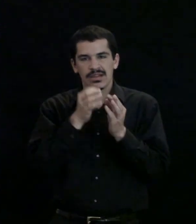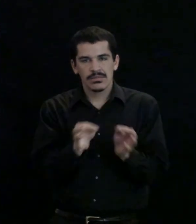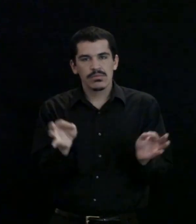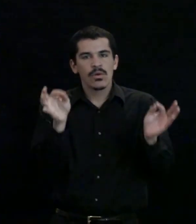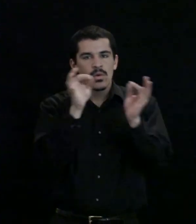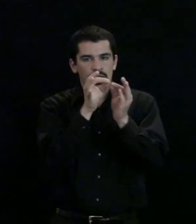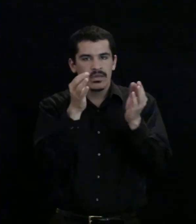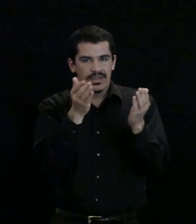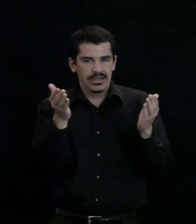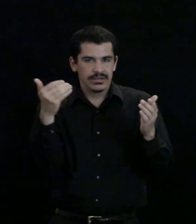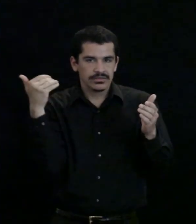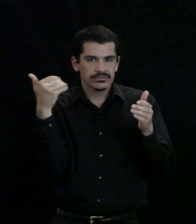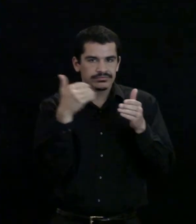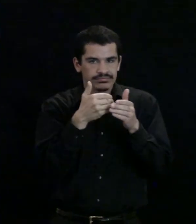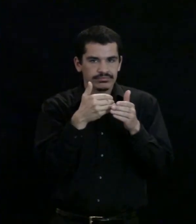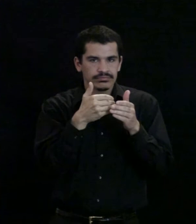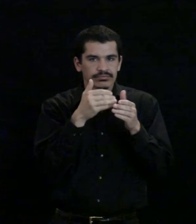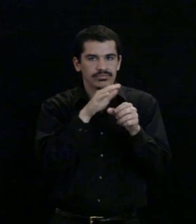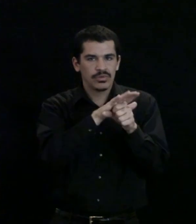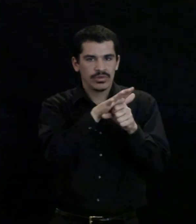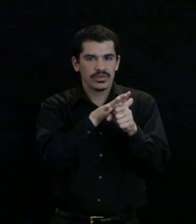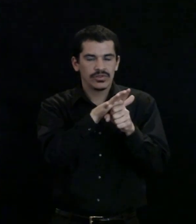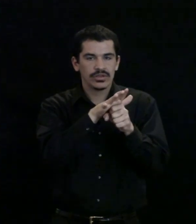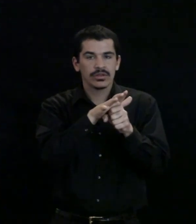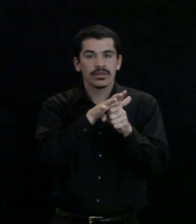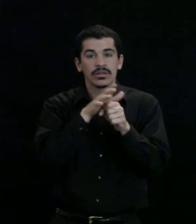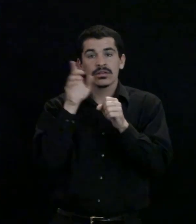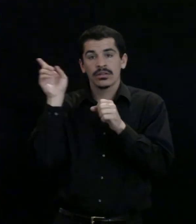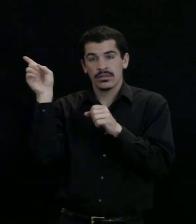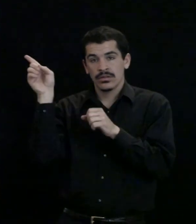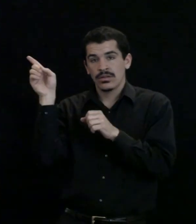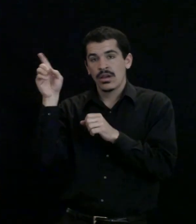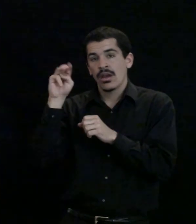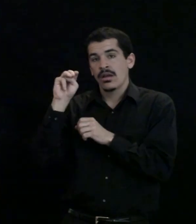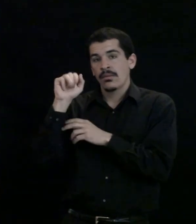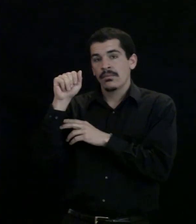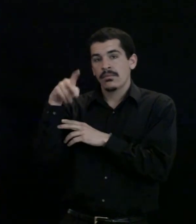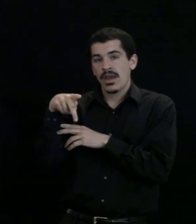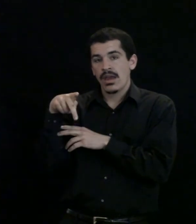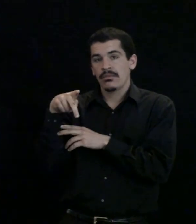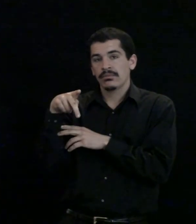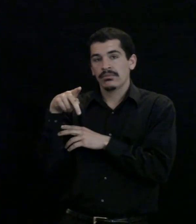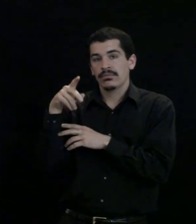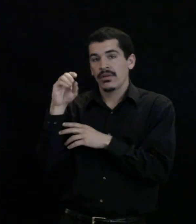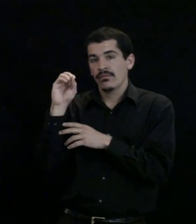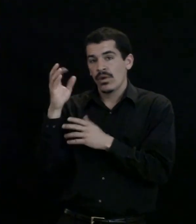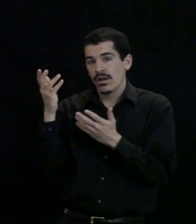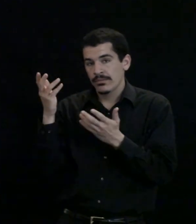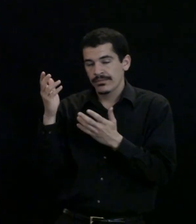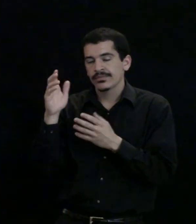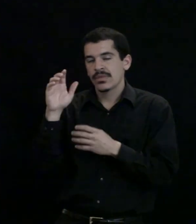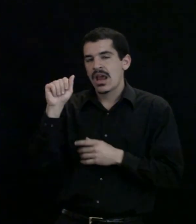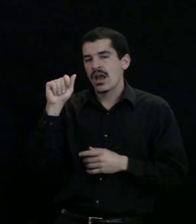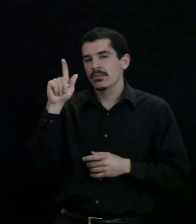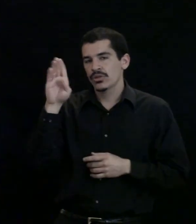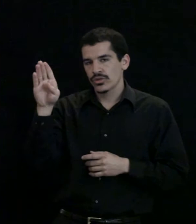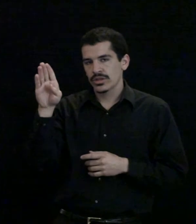This is a map of Albuquerque showing the location of parks, community